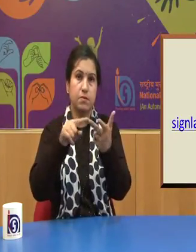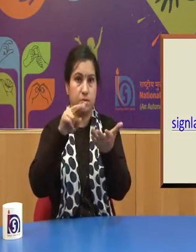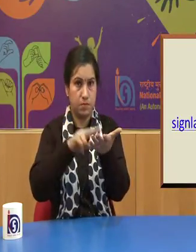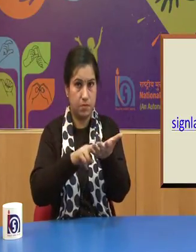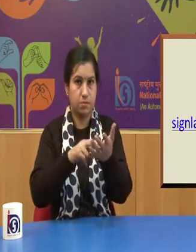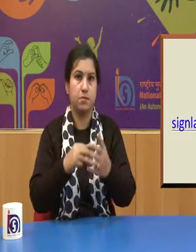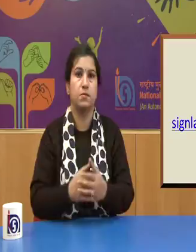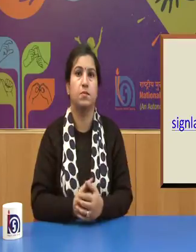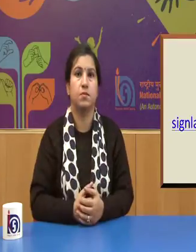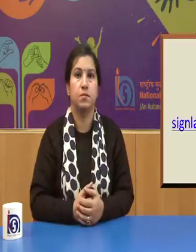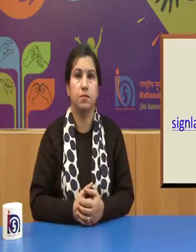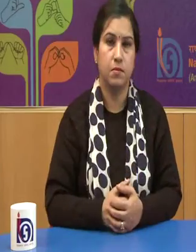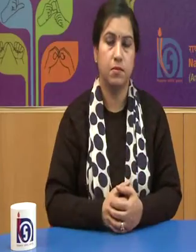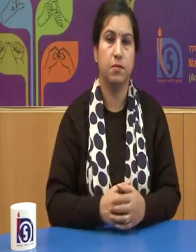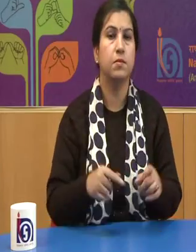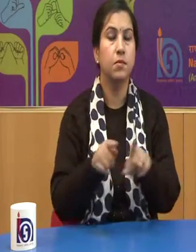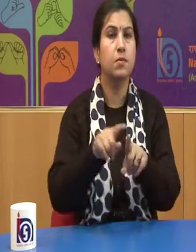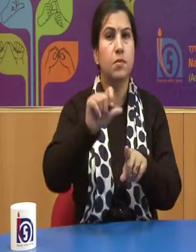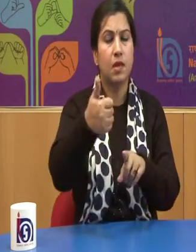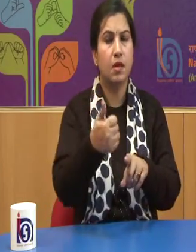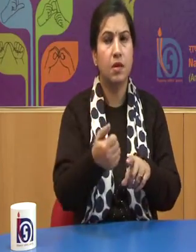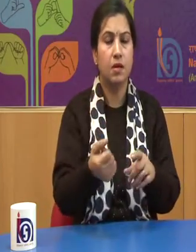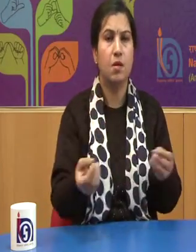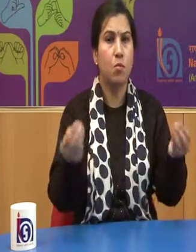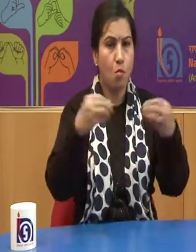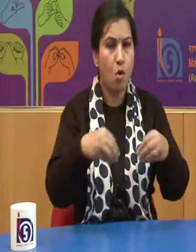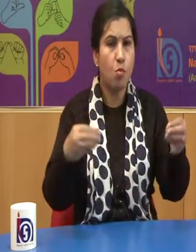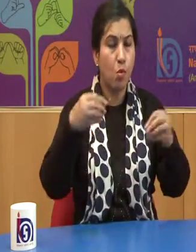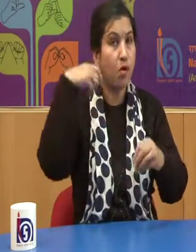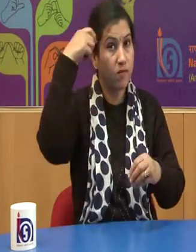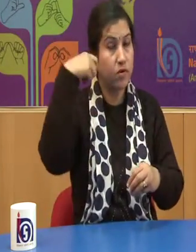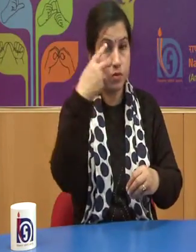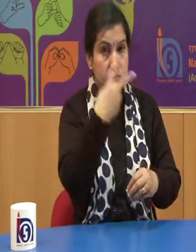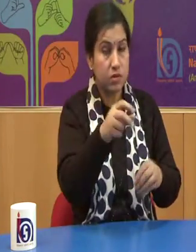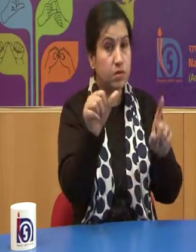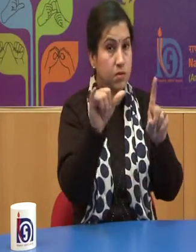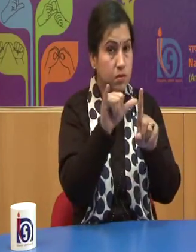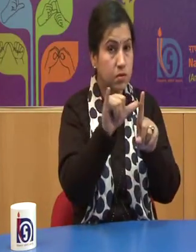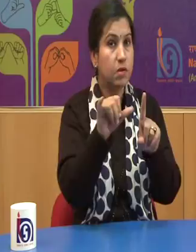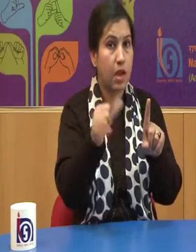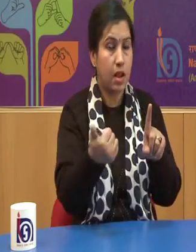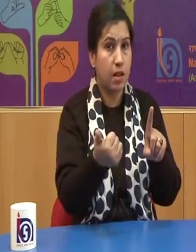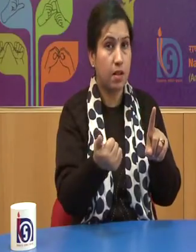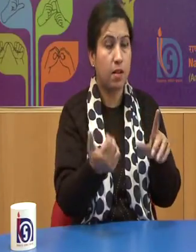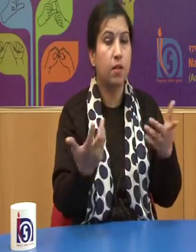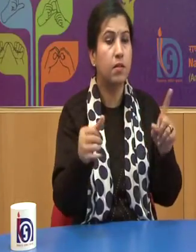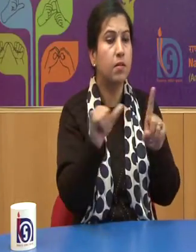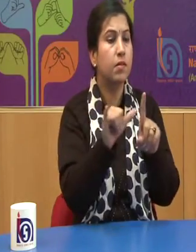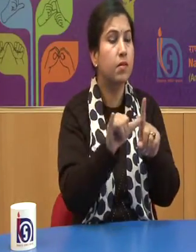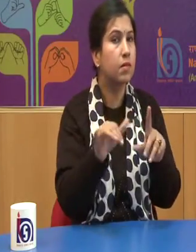signlanguage@nios.ac.in. You can watch more educational videos on YouTube channel.